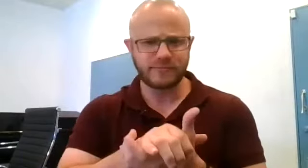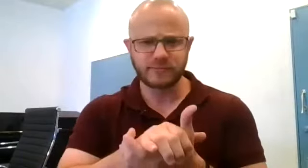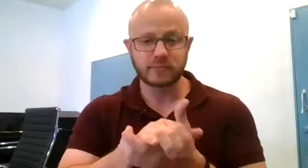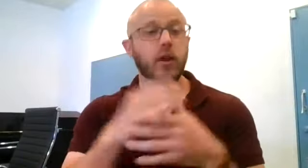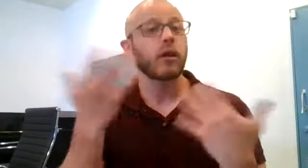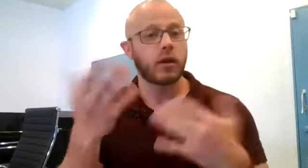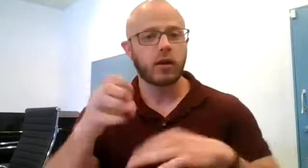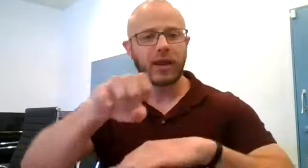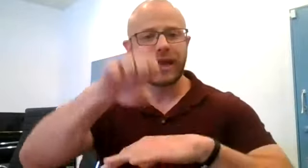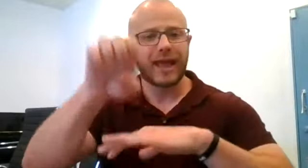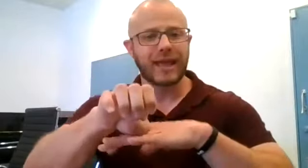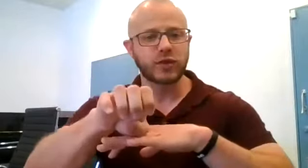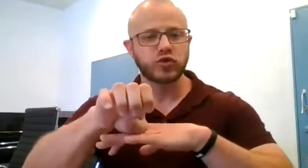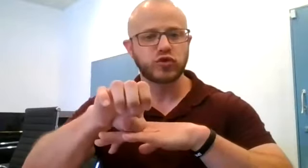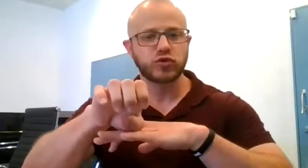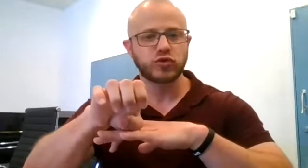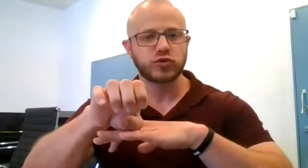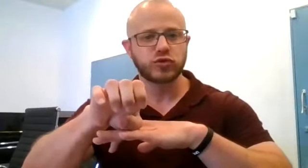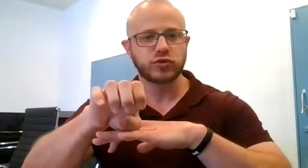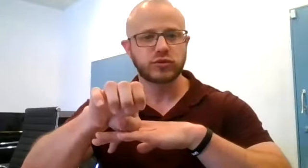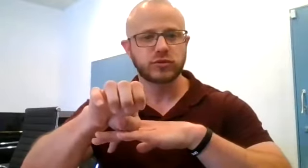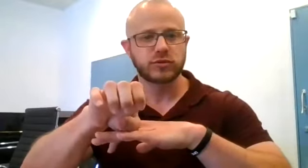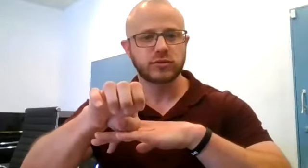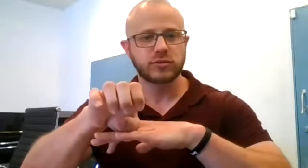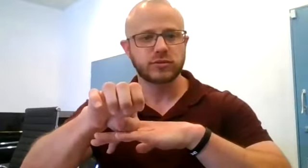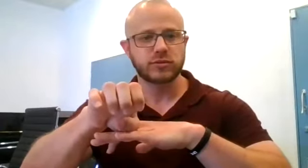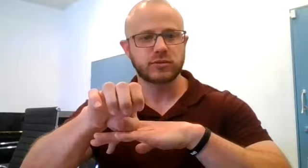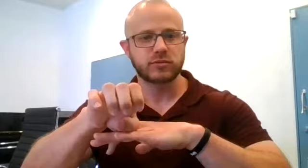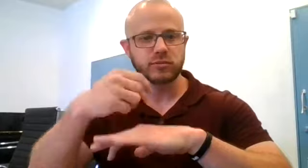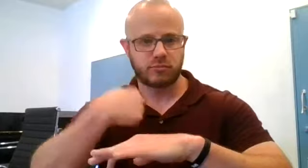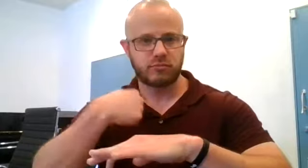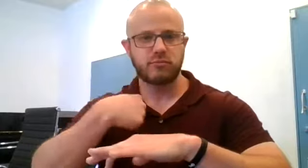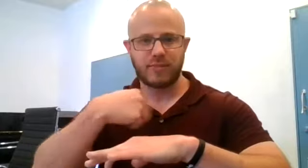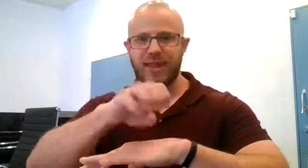So if we're not married and you want to talk about you're engaged,